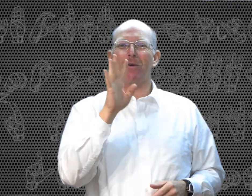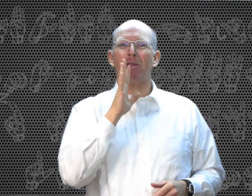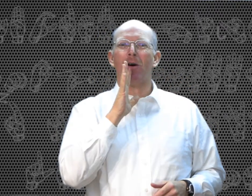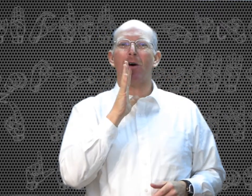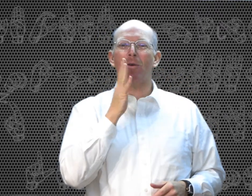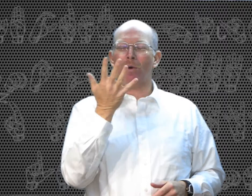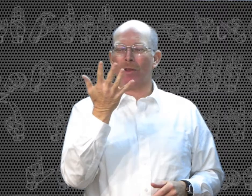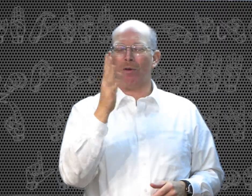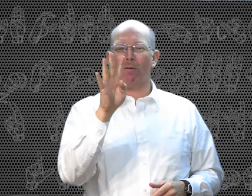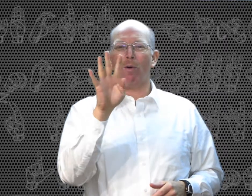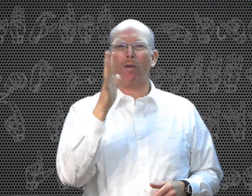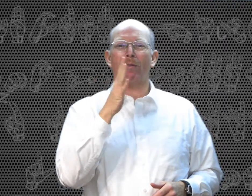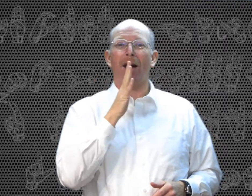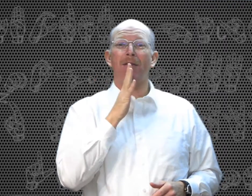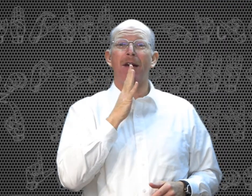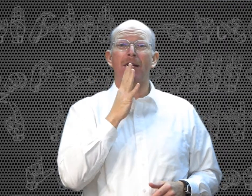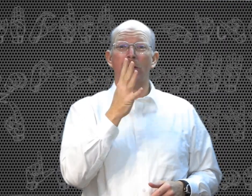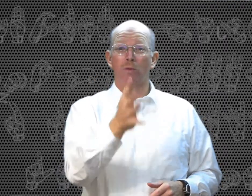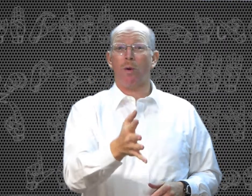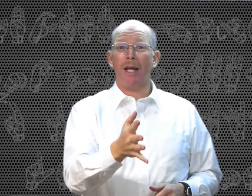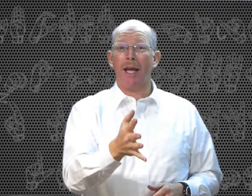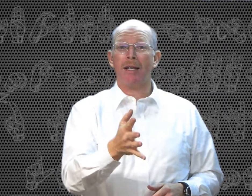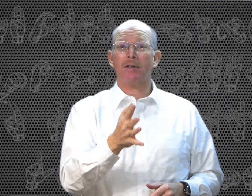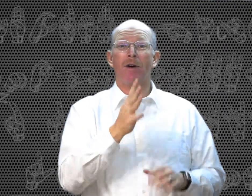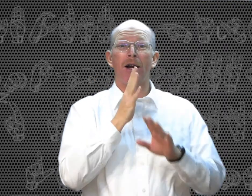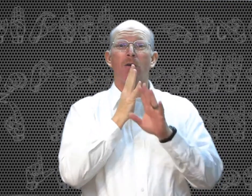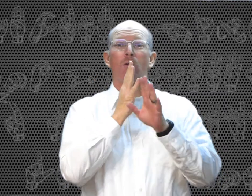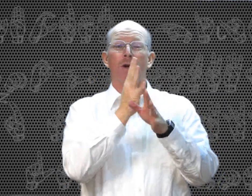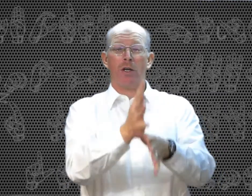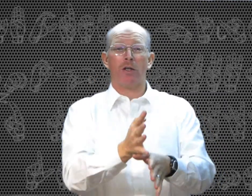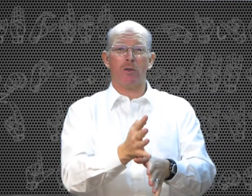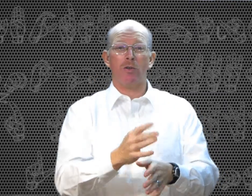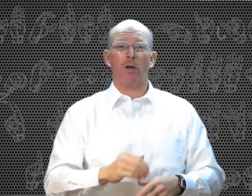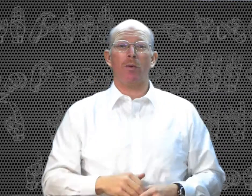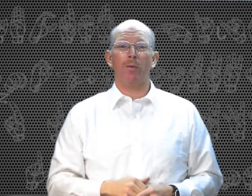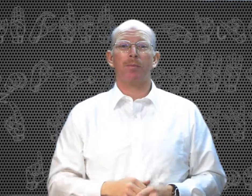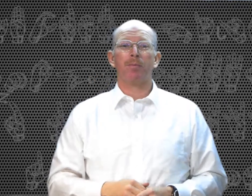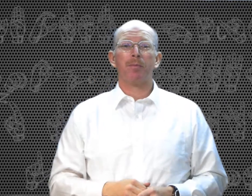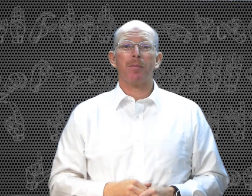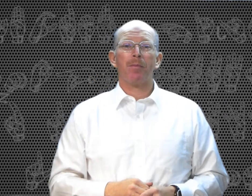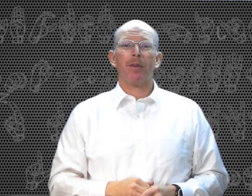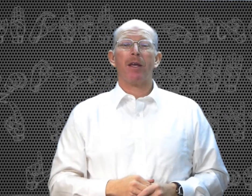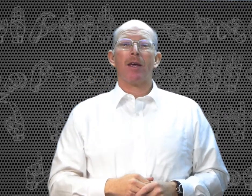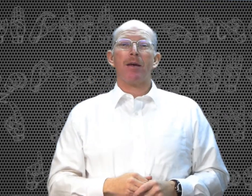it with the four or the five hand, and just one hand is fine, or you can do two.